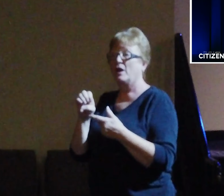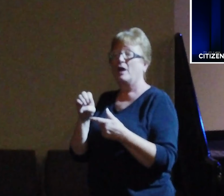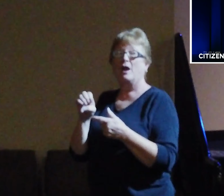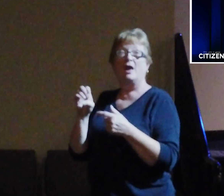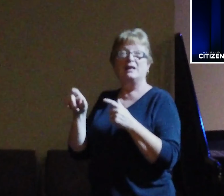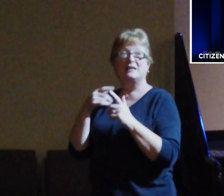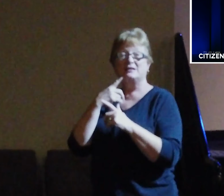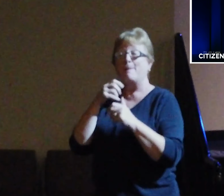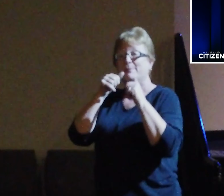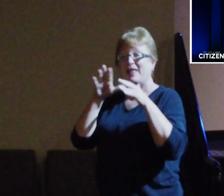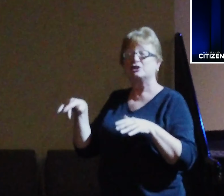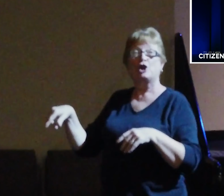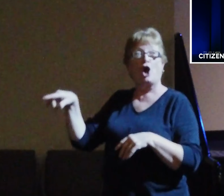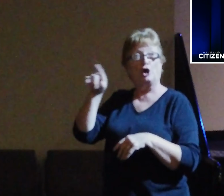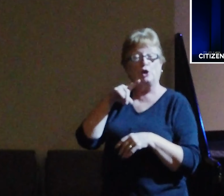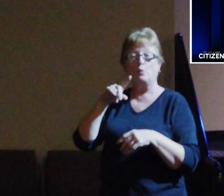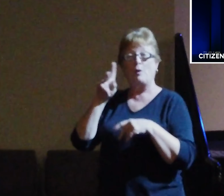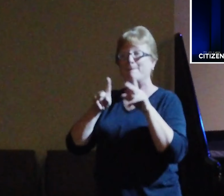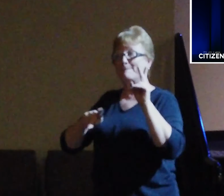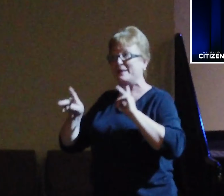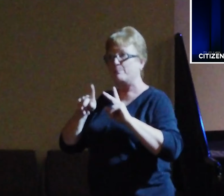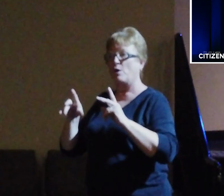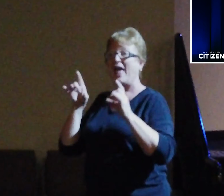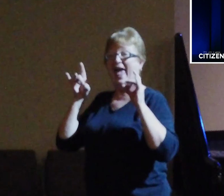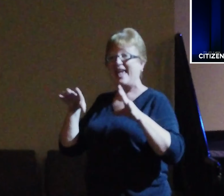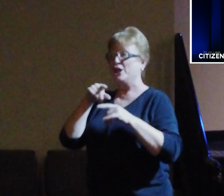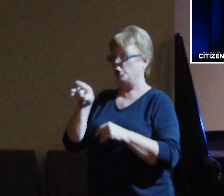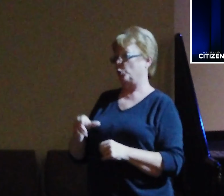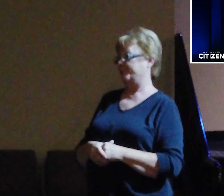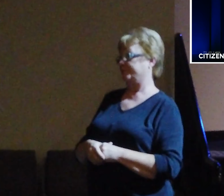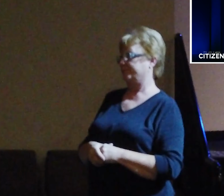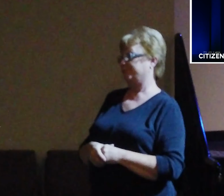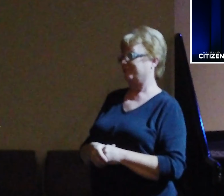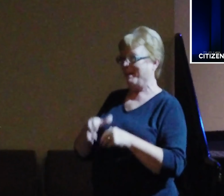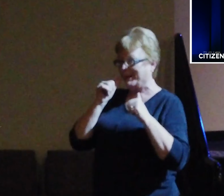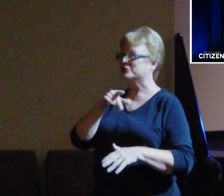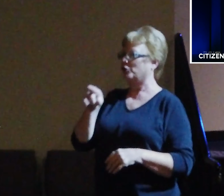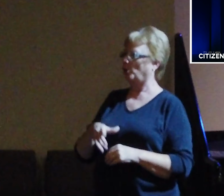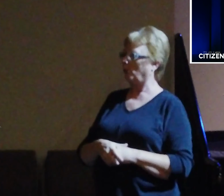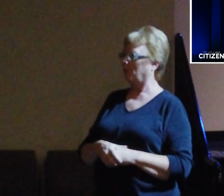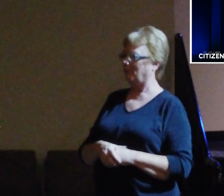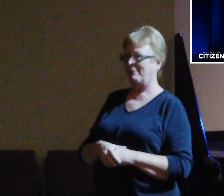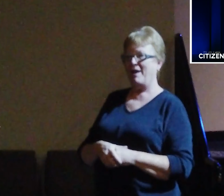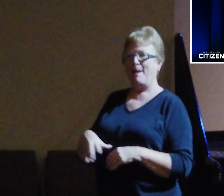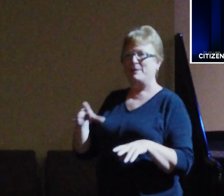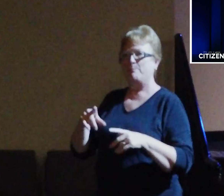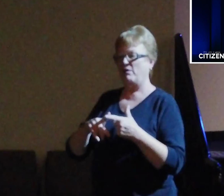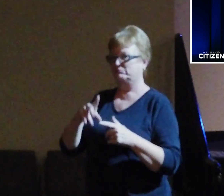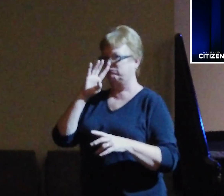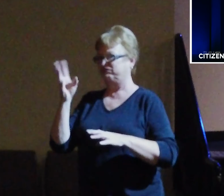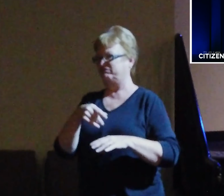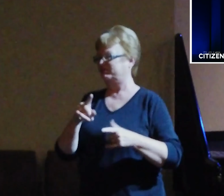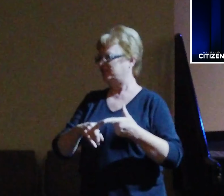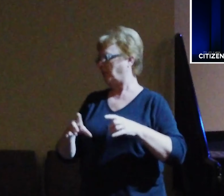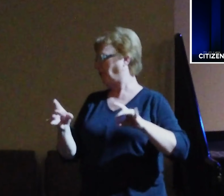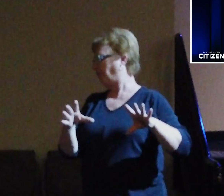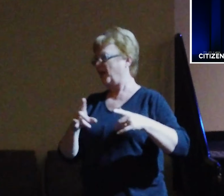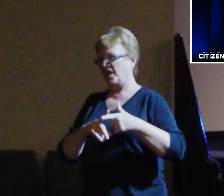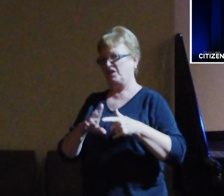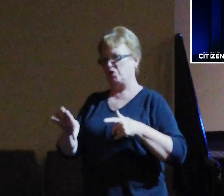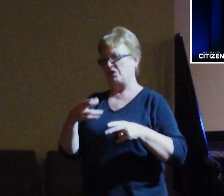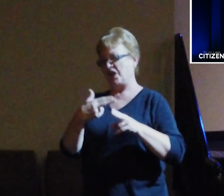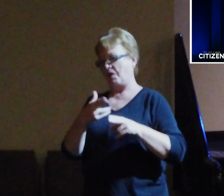blessed are you when people hate you and when they exclude you and revile you and spurn your